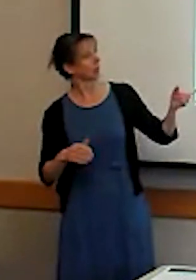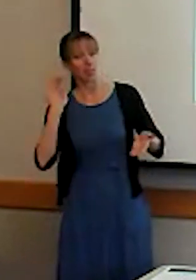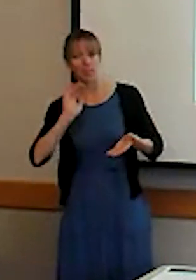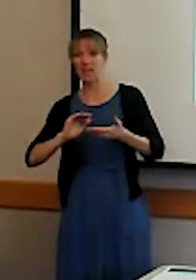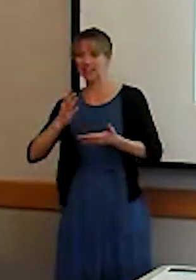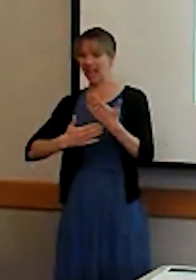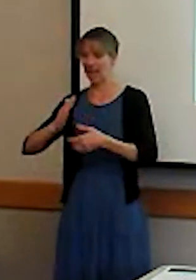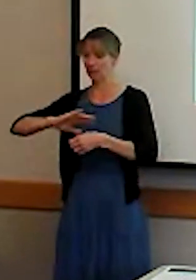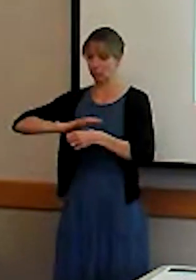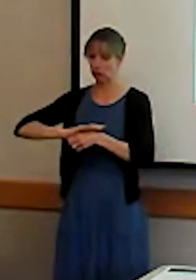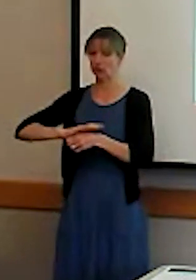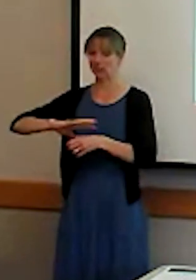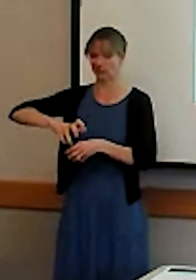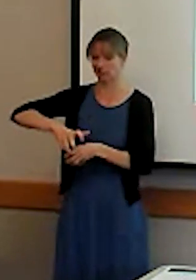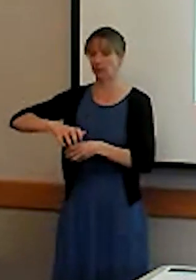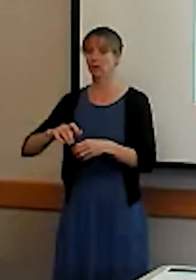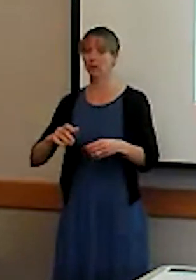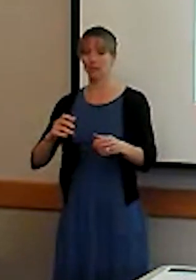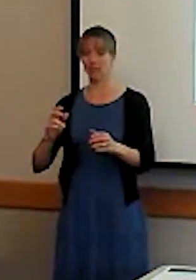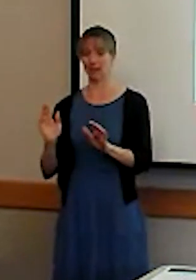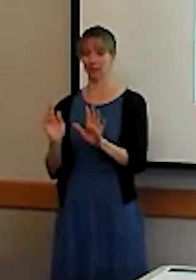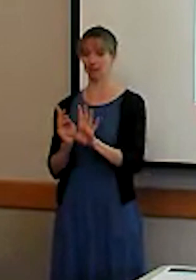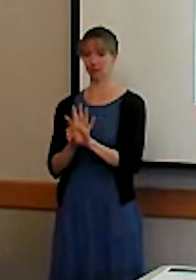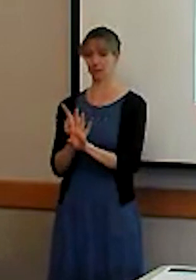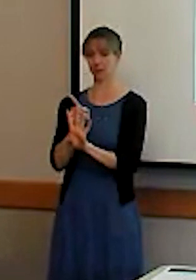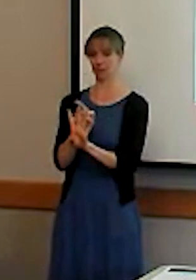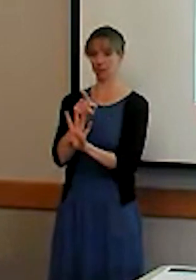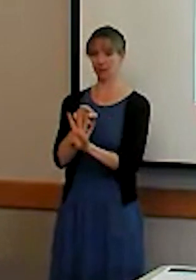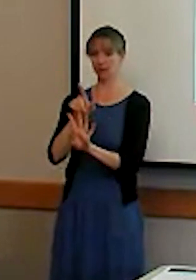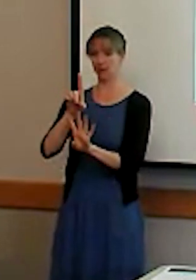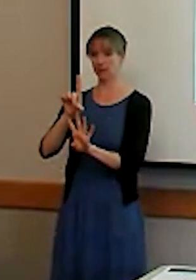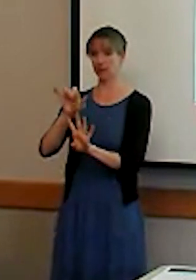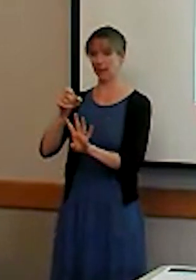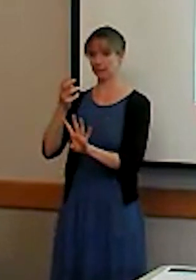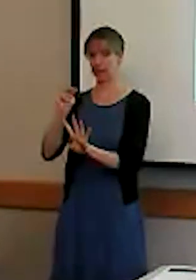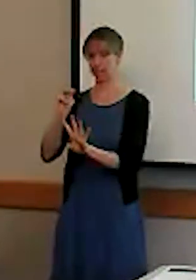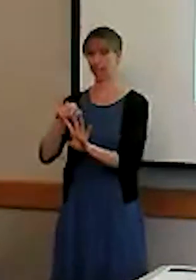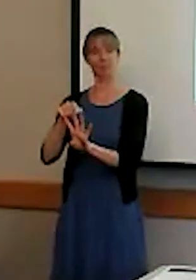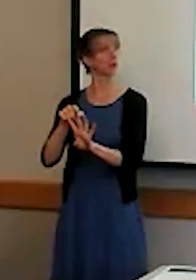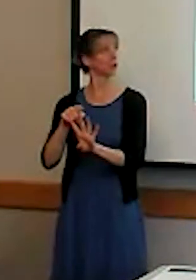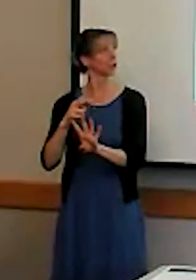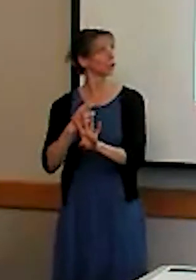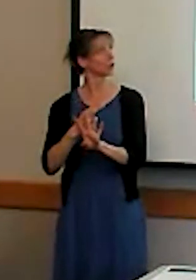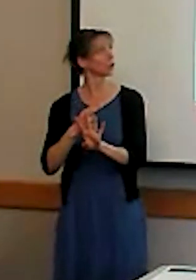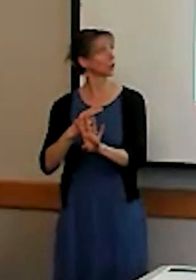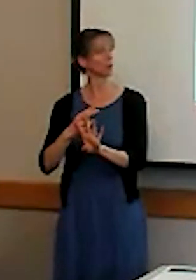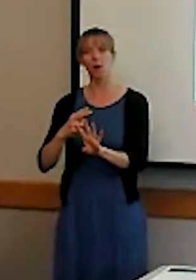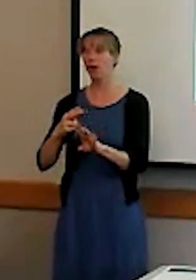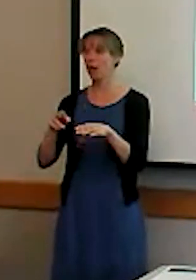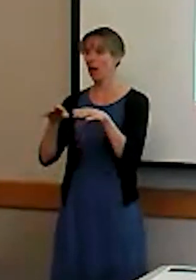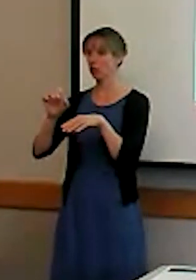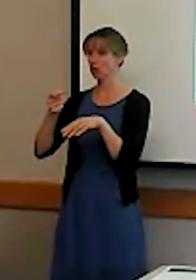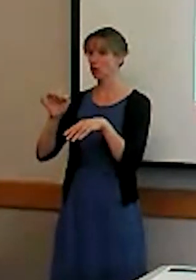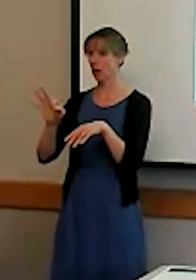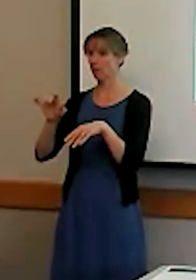depending on what you're doing. The second one over is Dyson, if you've ever heard of that, but you could also use shelf liner.